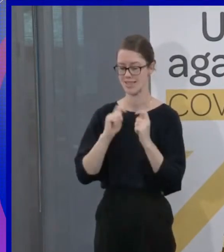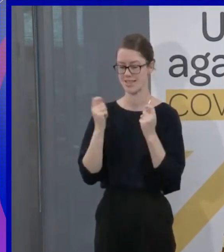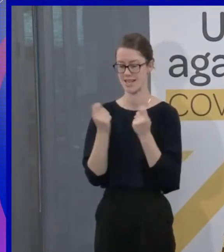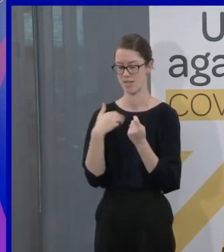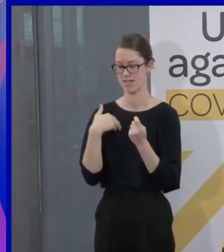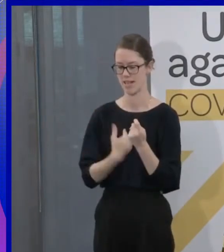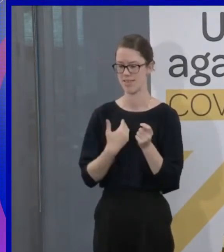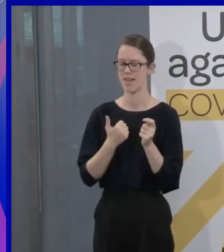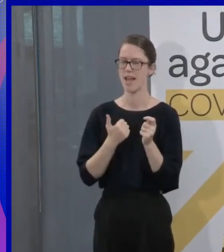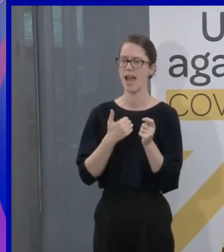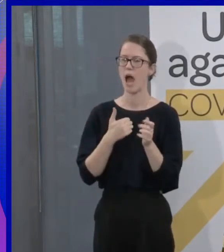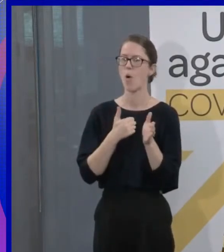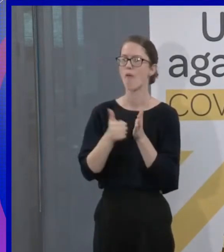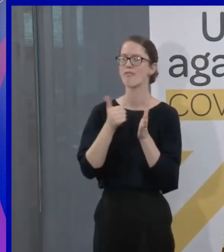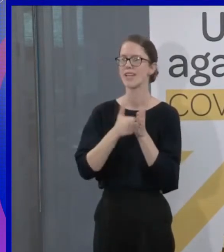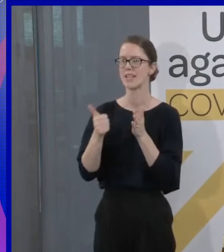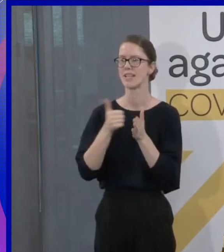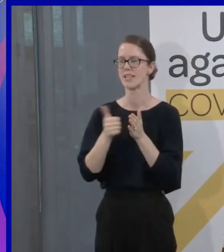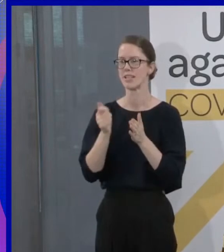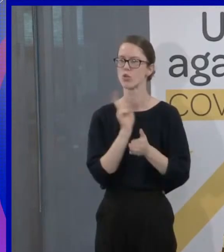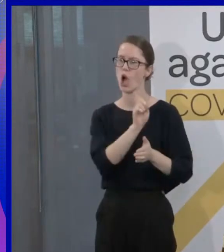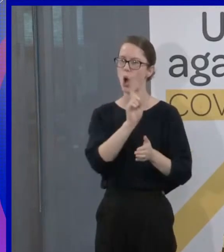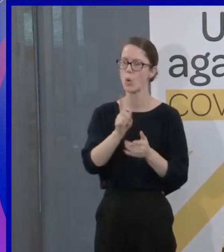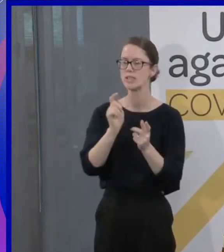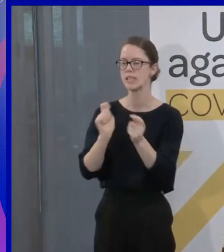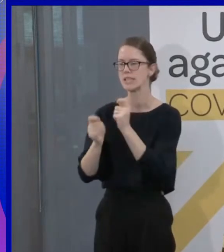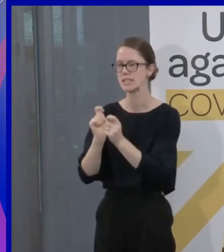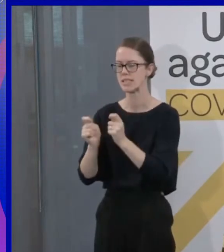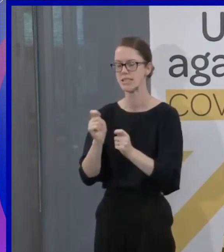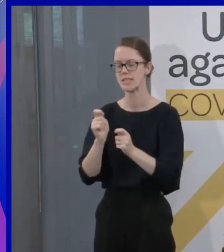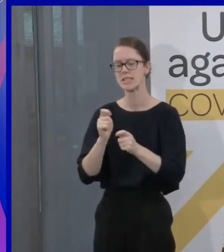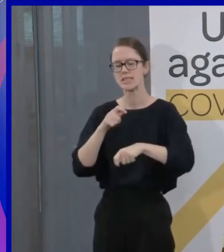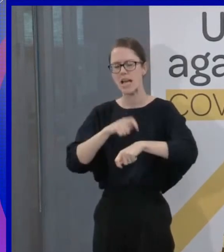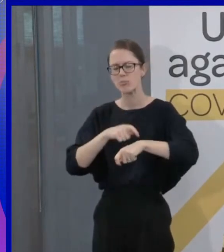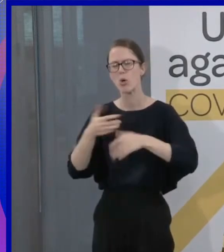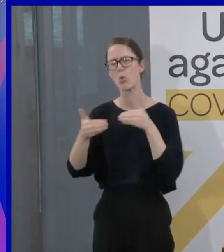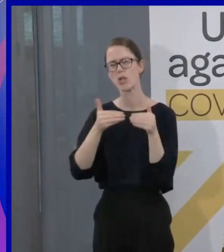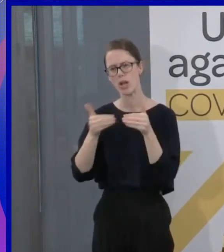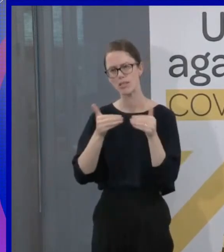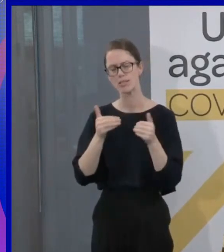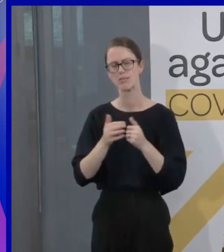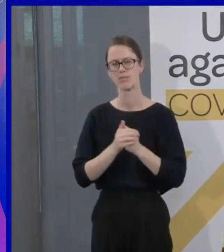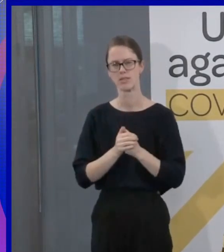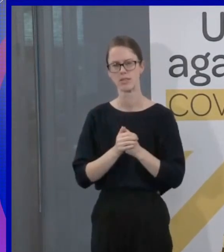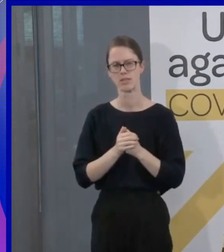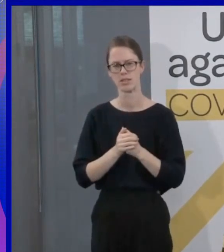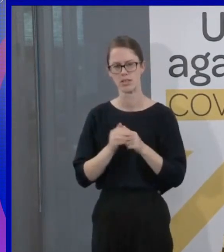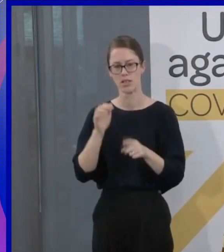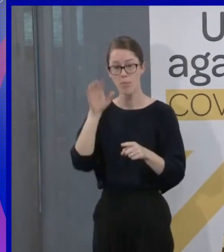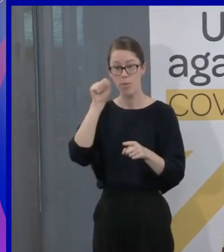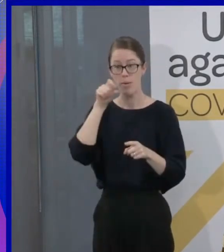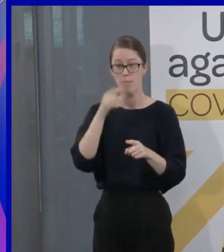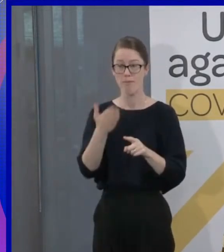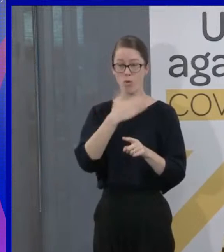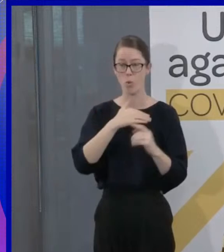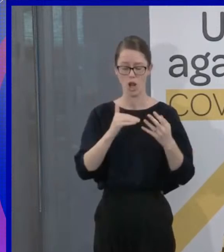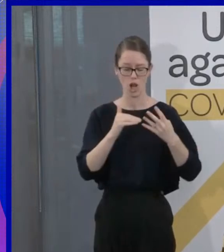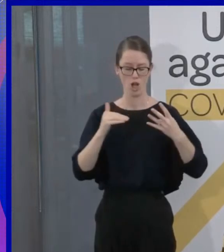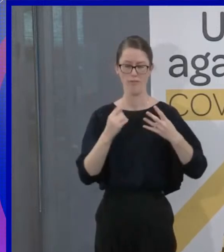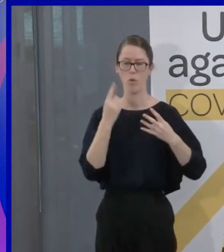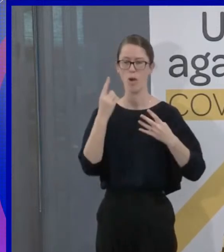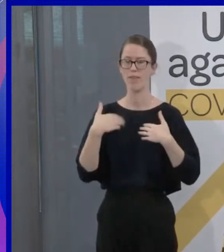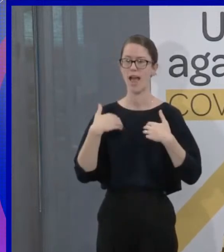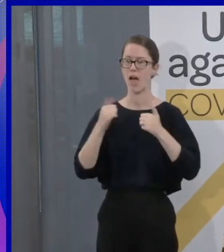and the frequency with which they could go back into each facility, and that was taking some time, remembering this was being done under Alert Level 1, where our